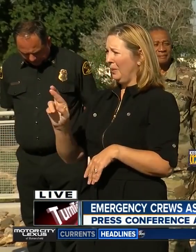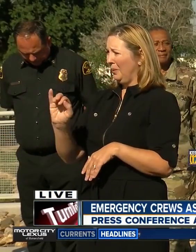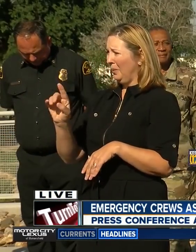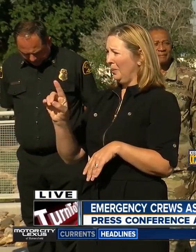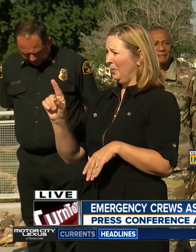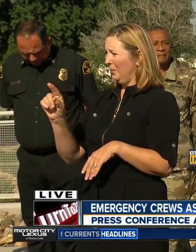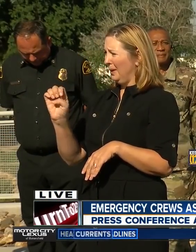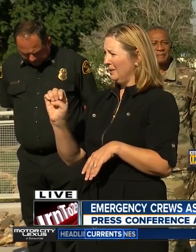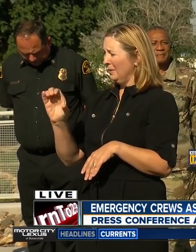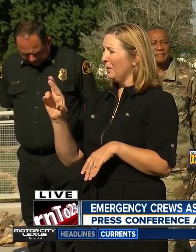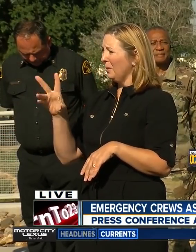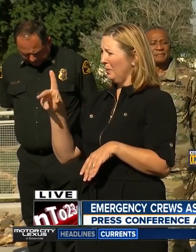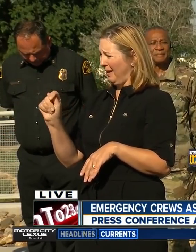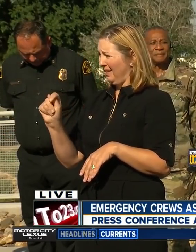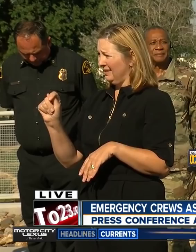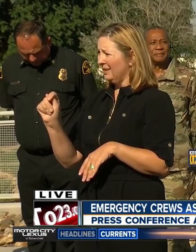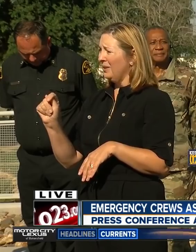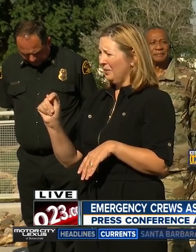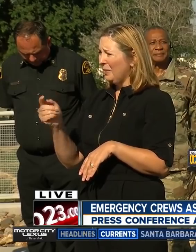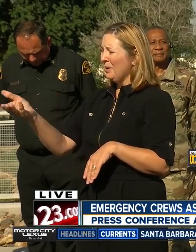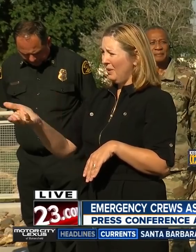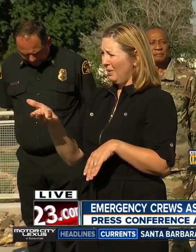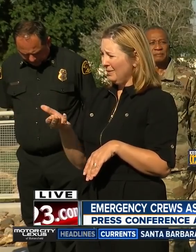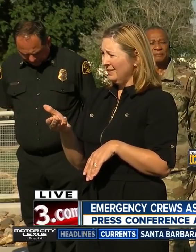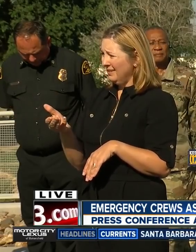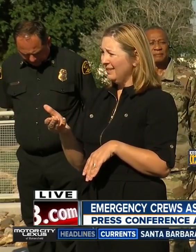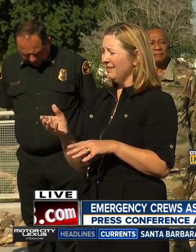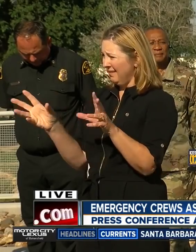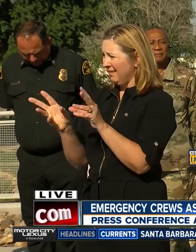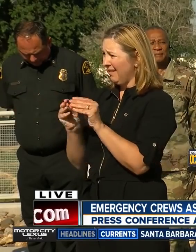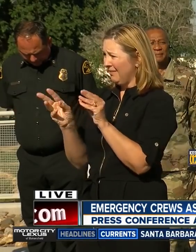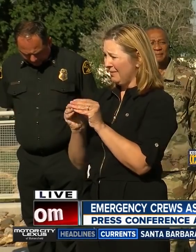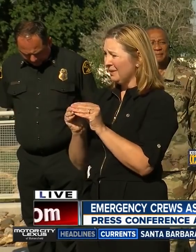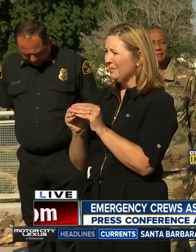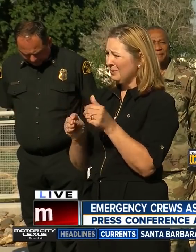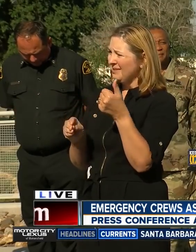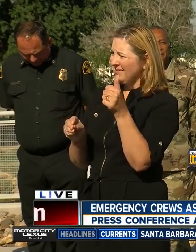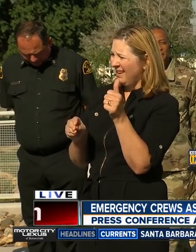consensus. Everyone. All right, let's go ahead and let's bring our volume